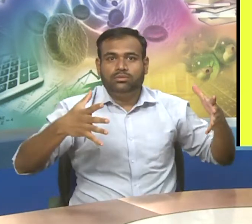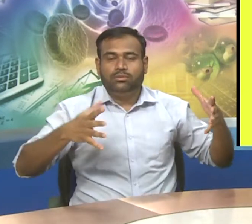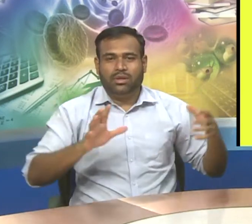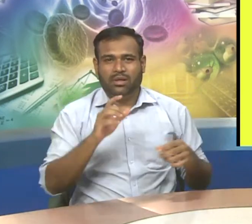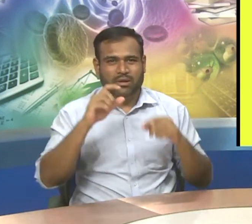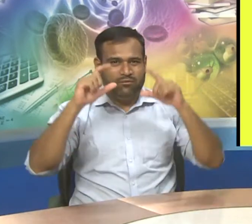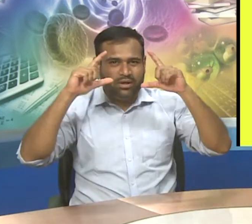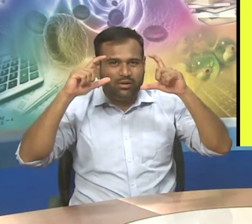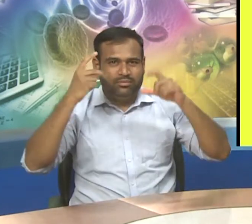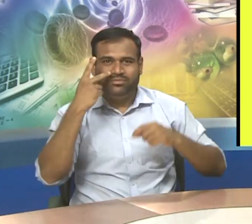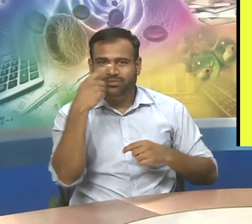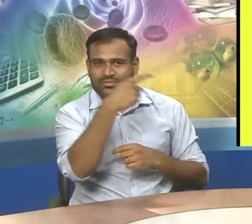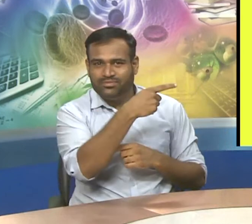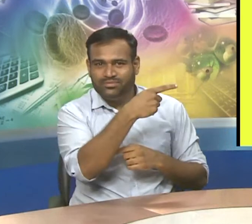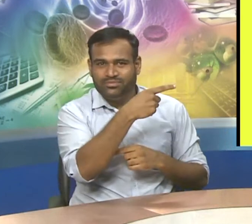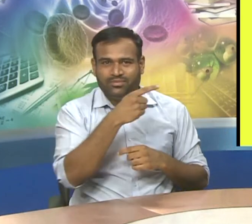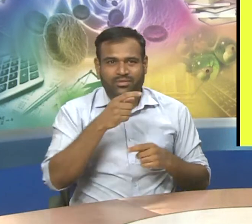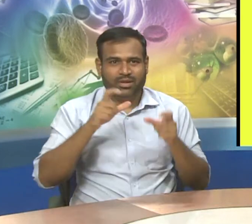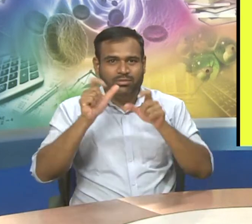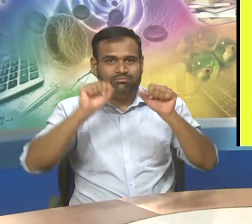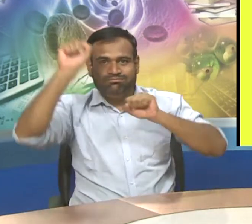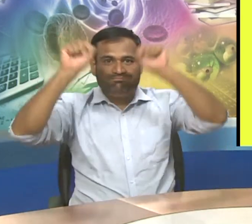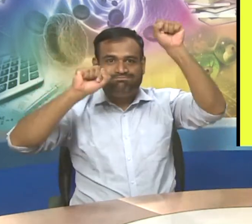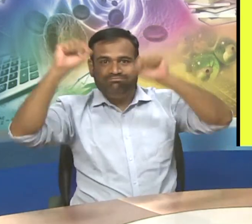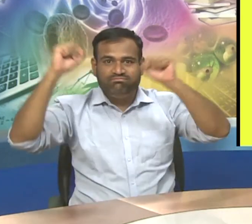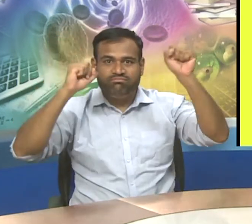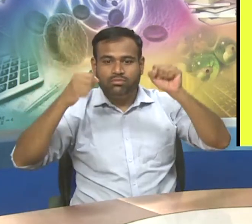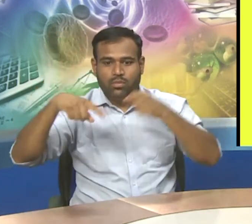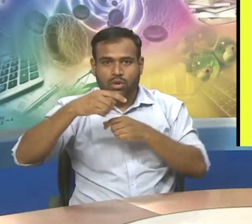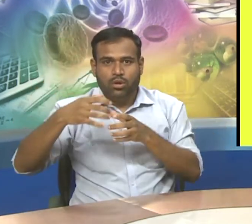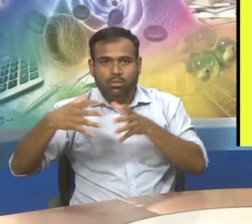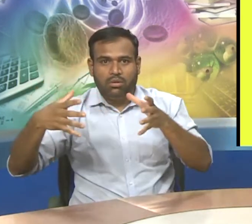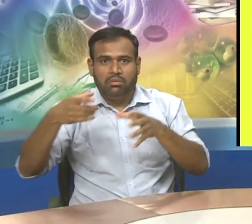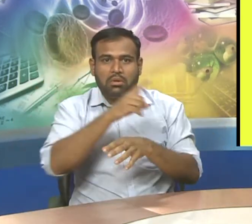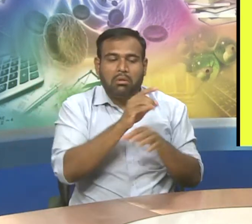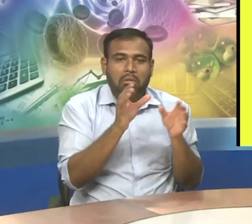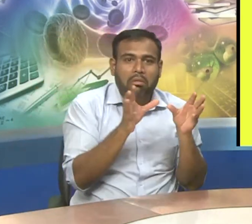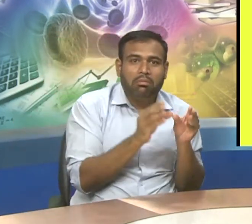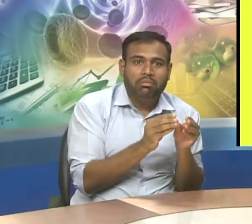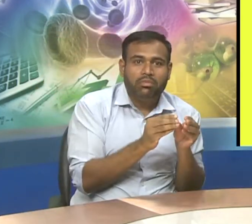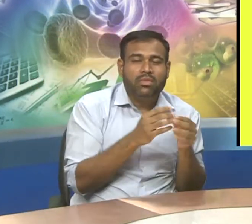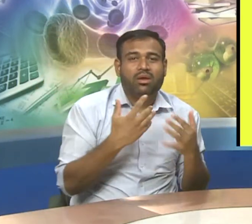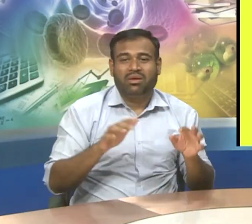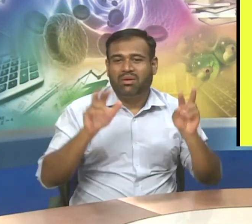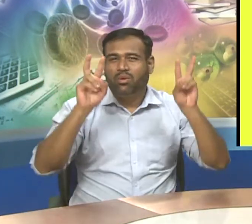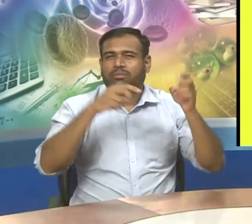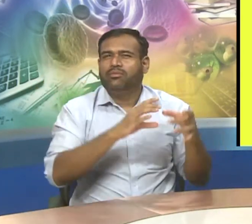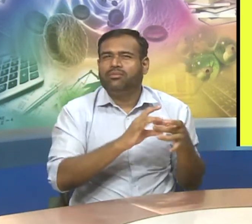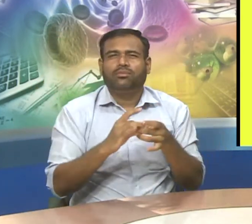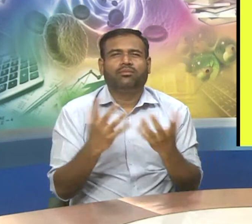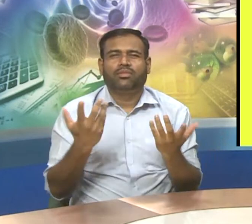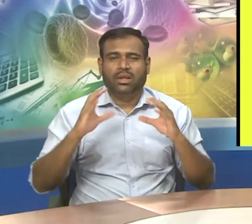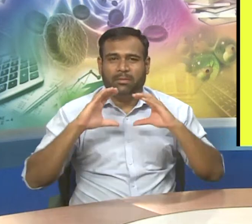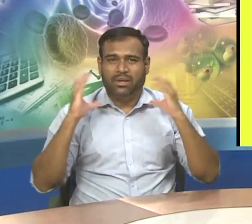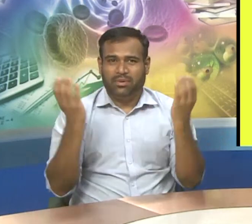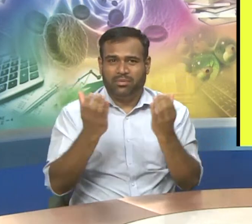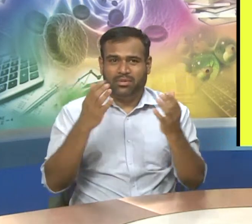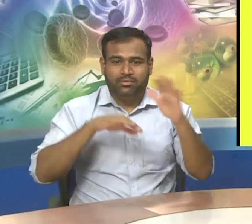It means able to command a majority in the House on key matters.